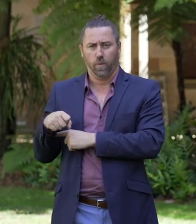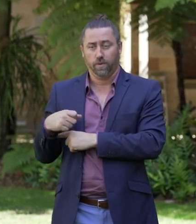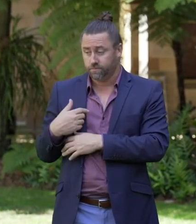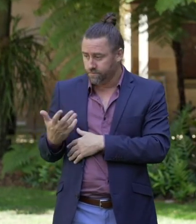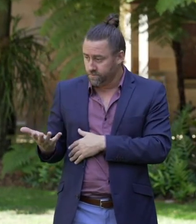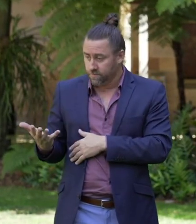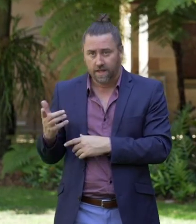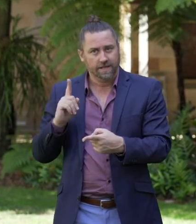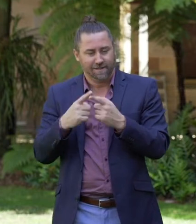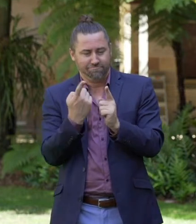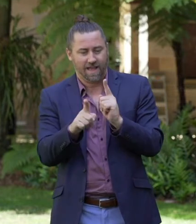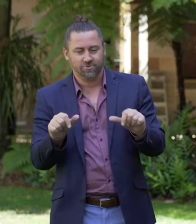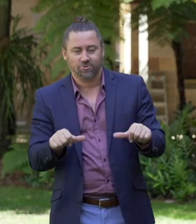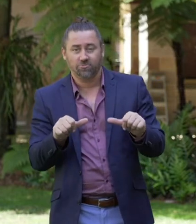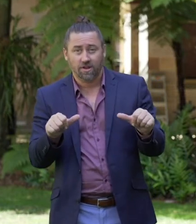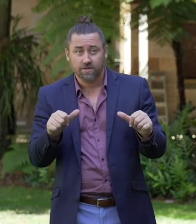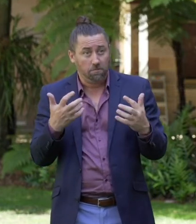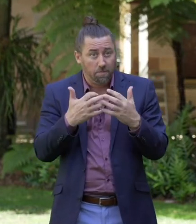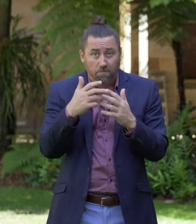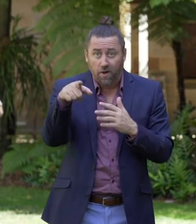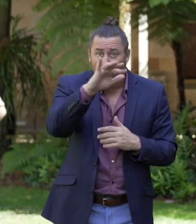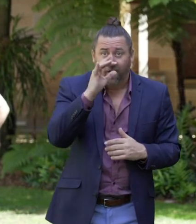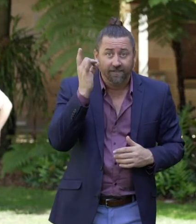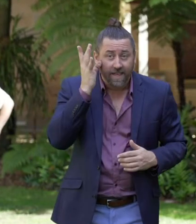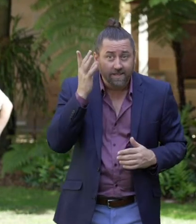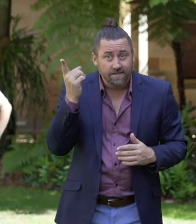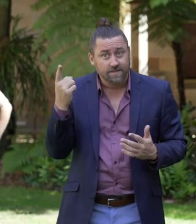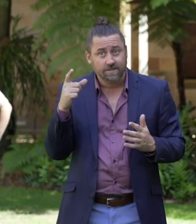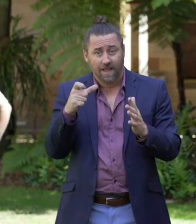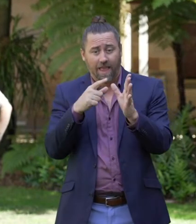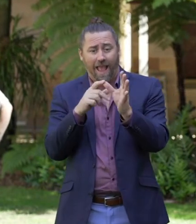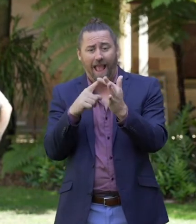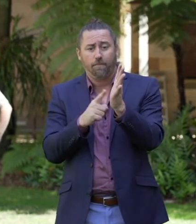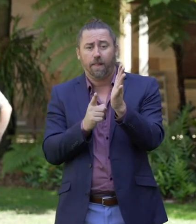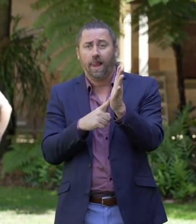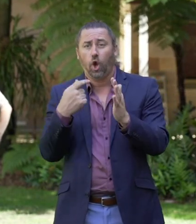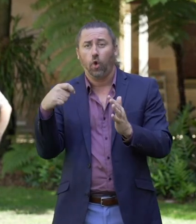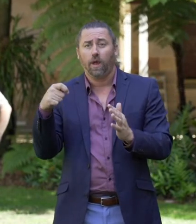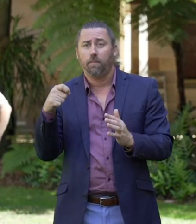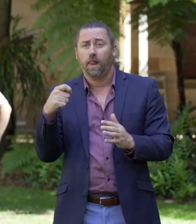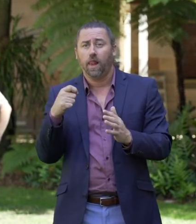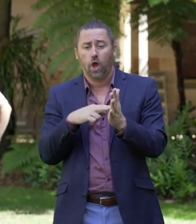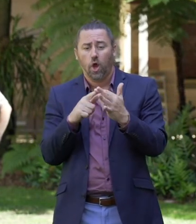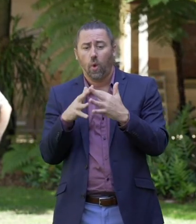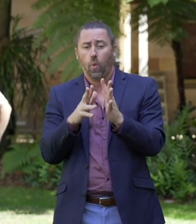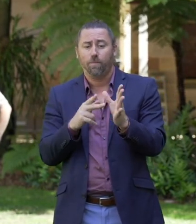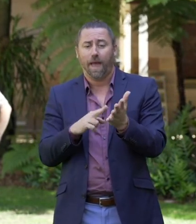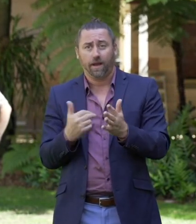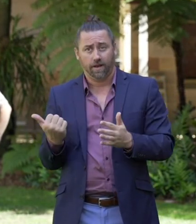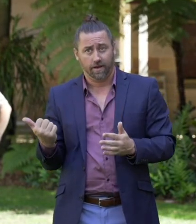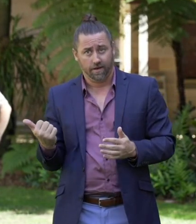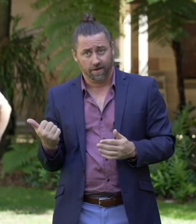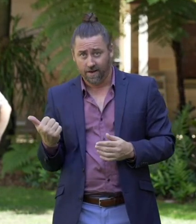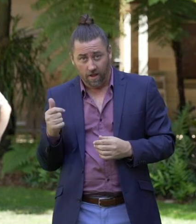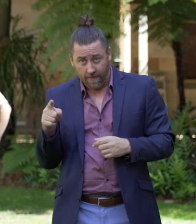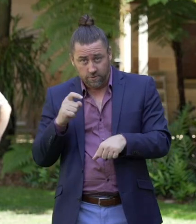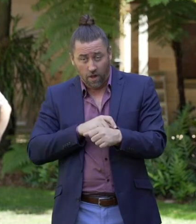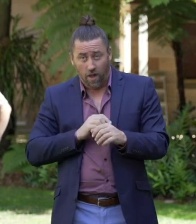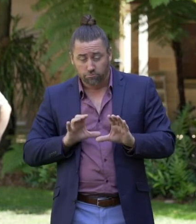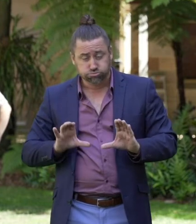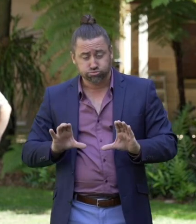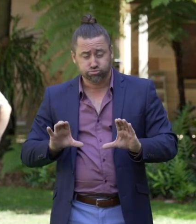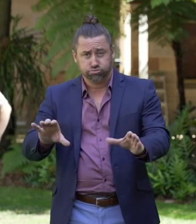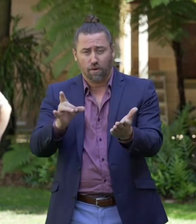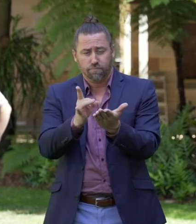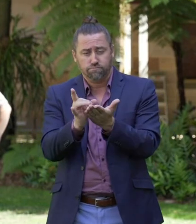people may have forgotten the legacy of the Campbell-Newman government, but I haven't. I haven't forgotten that. And I'll stand up